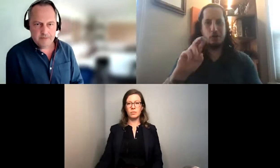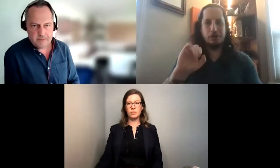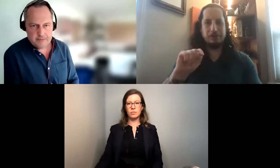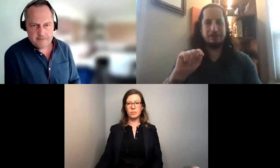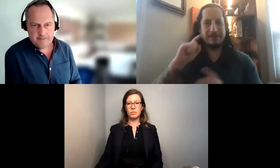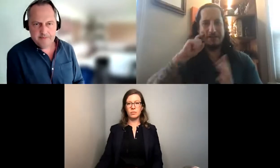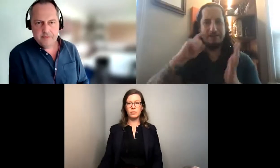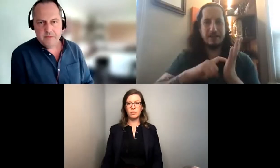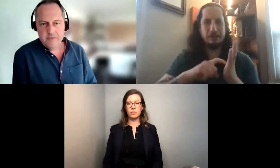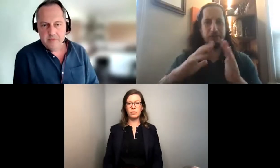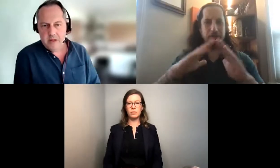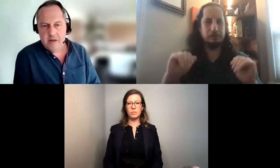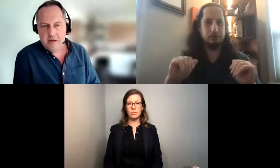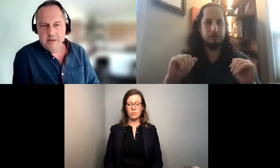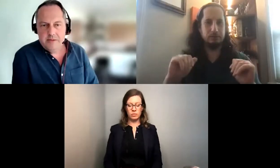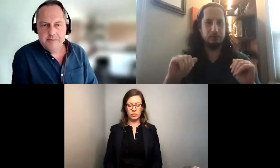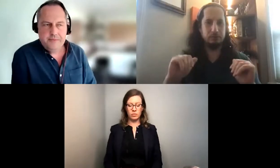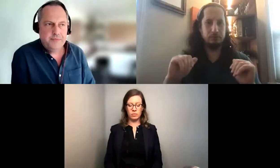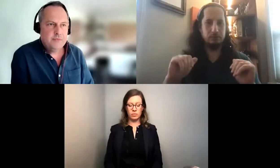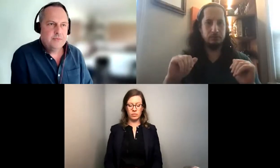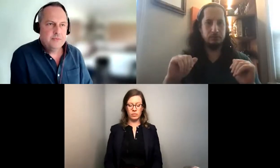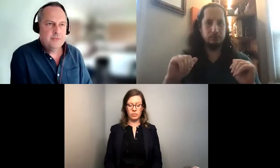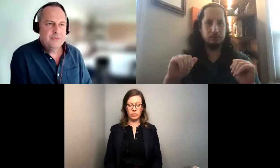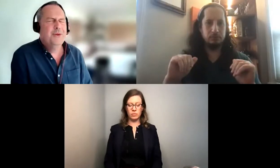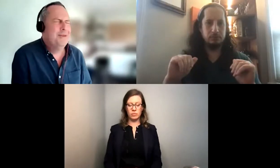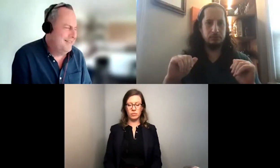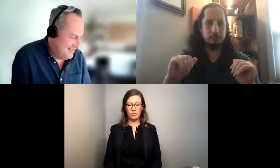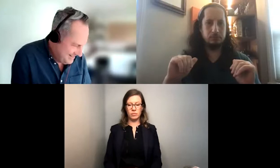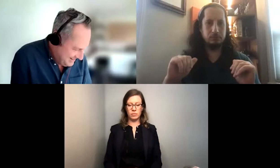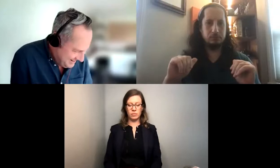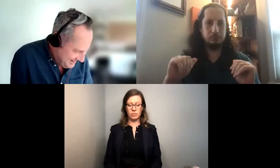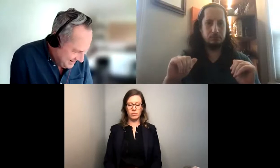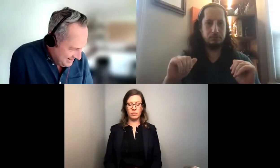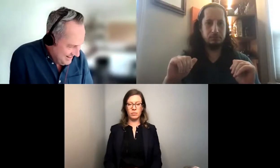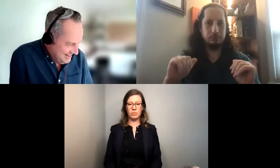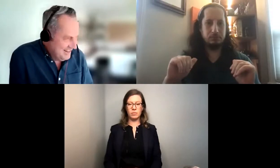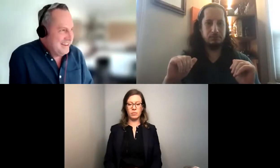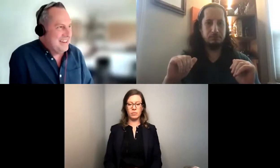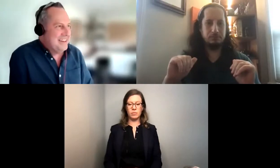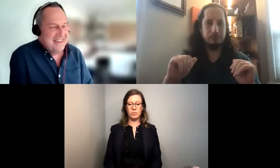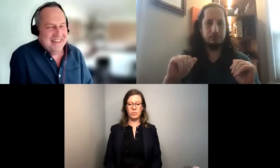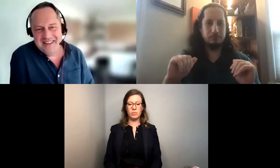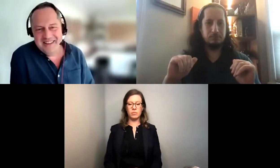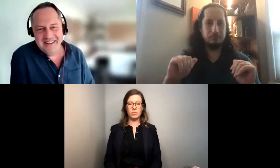sources was for terrorist identification system.